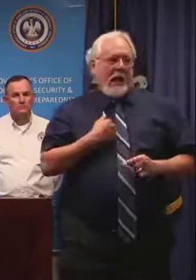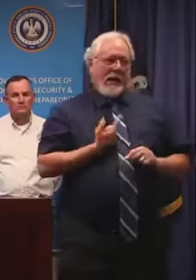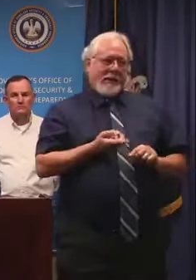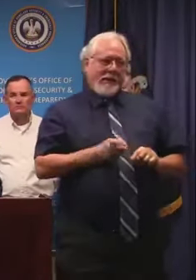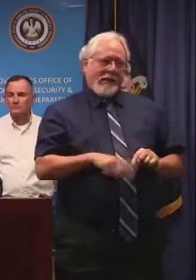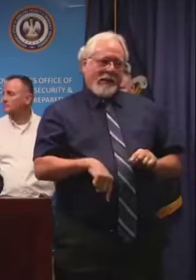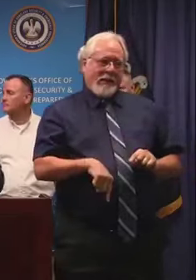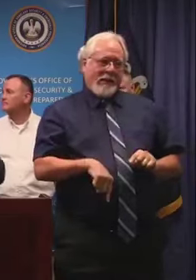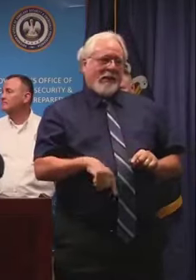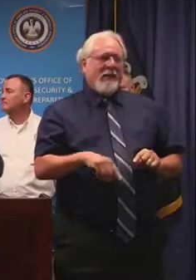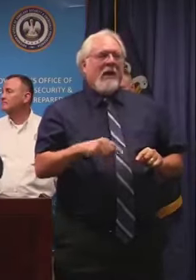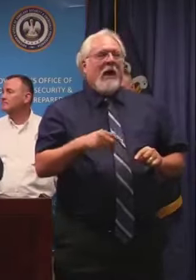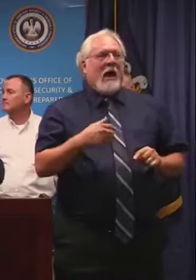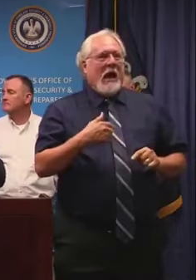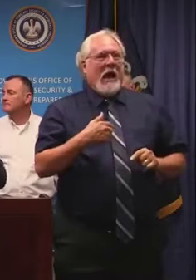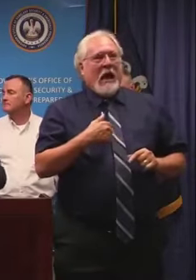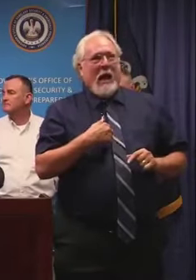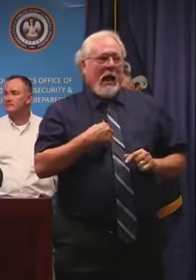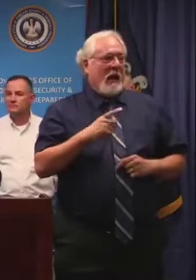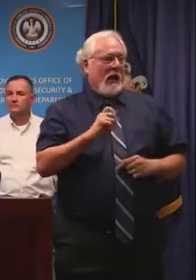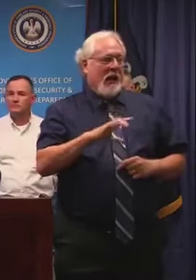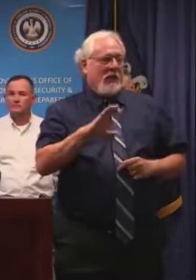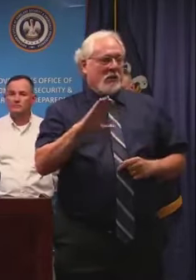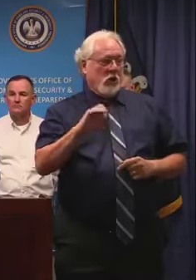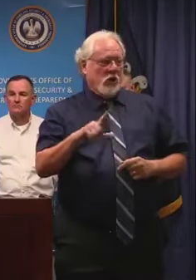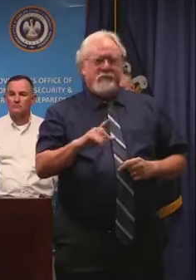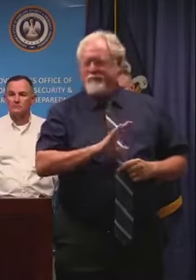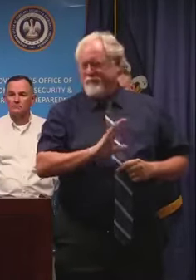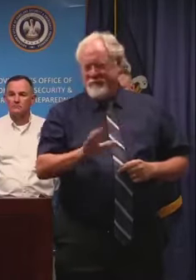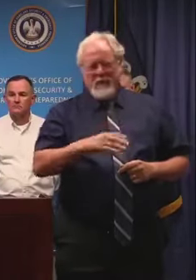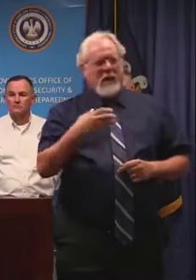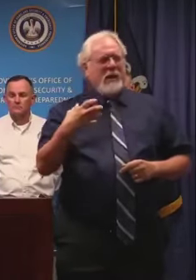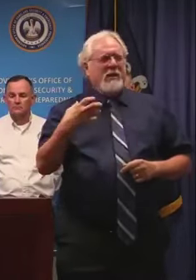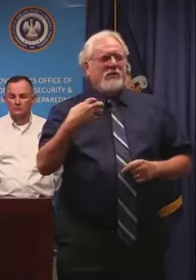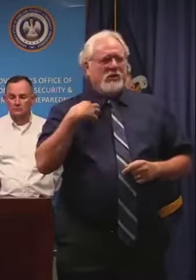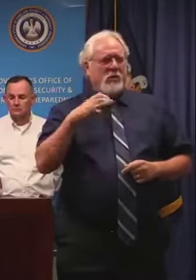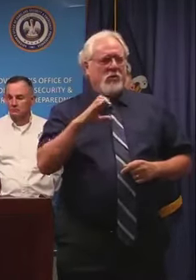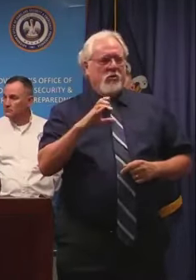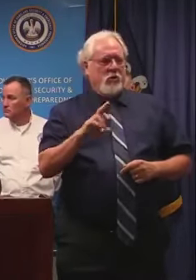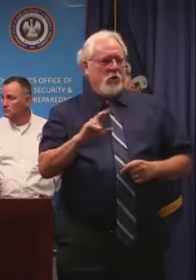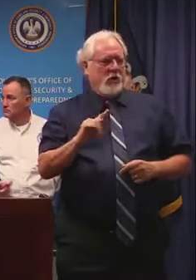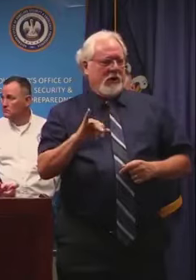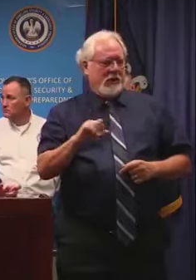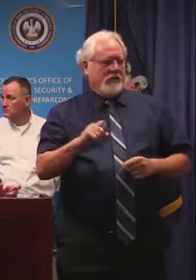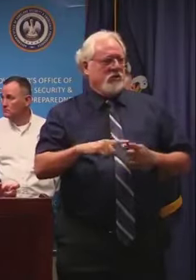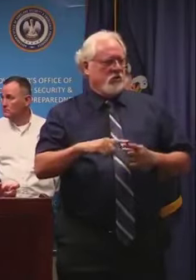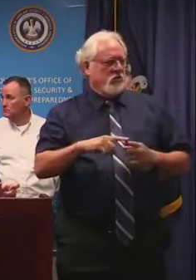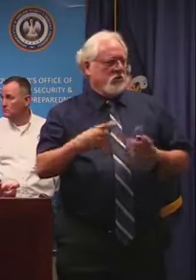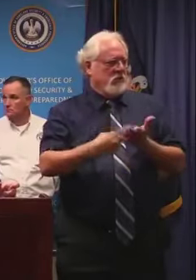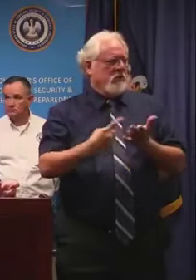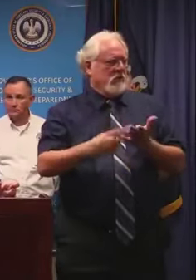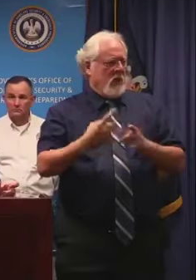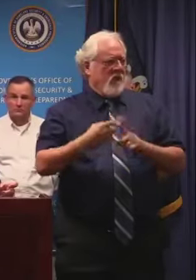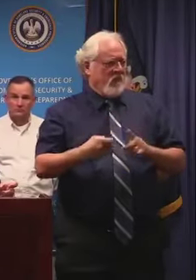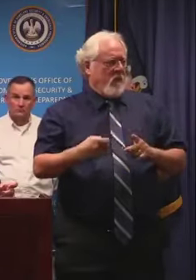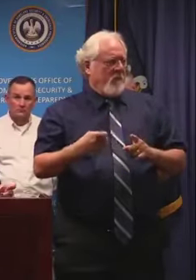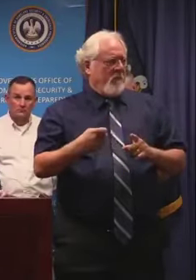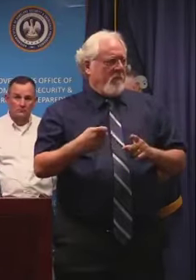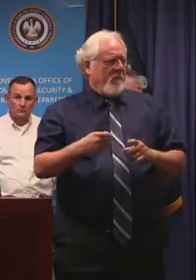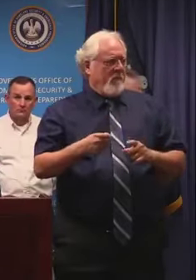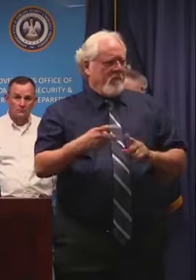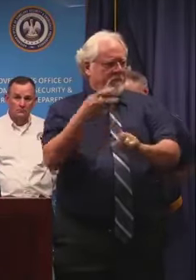cannot. I'll ask General Curtis to come up and talk to you about it from